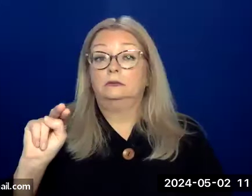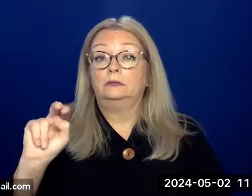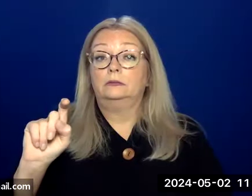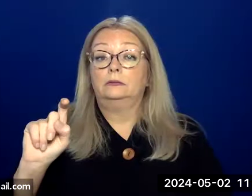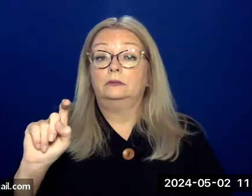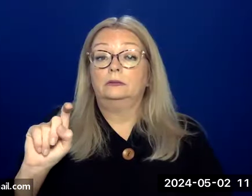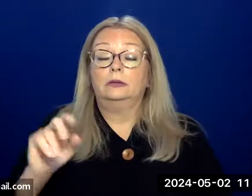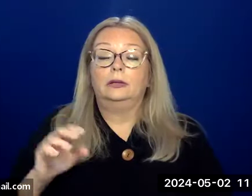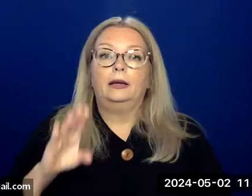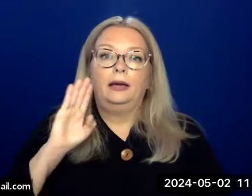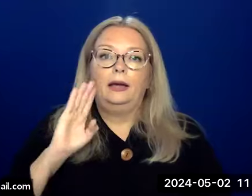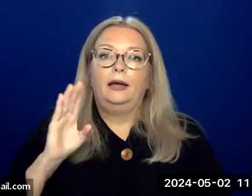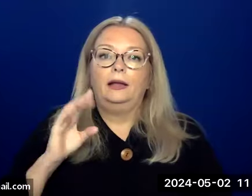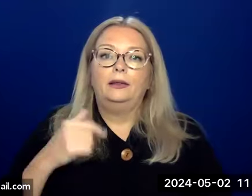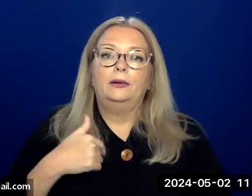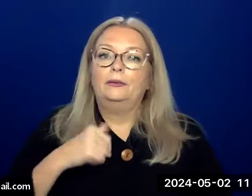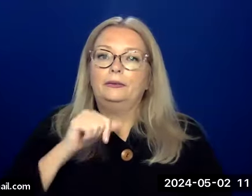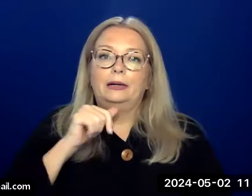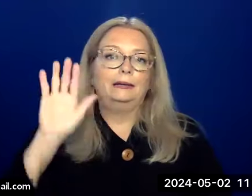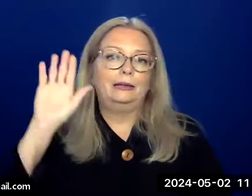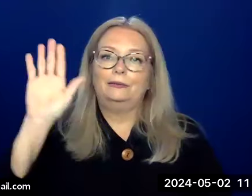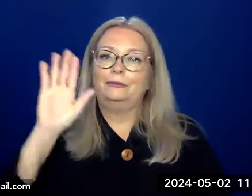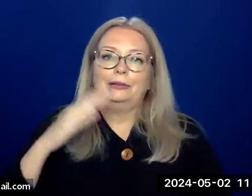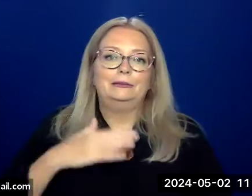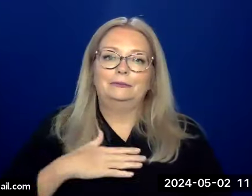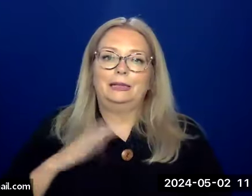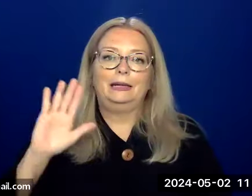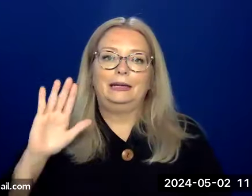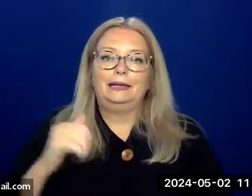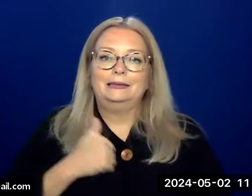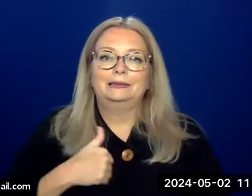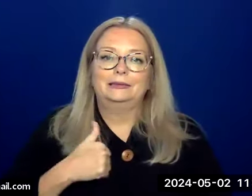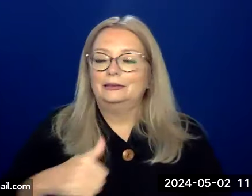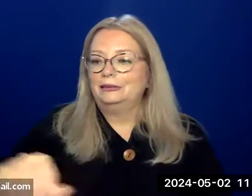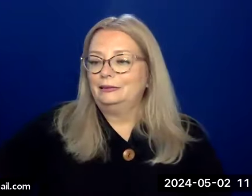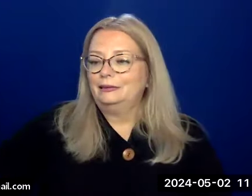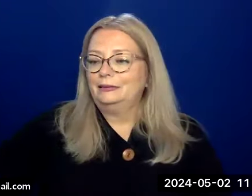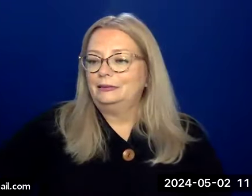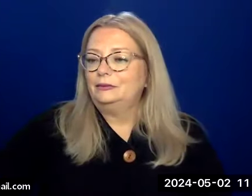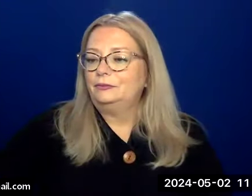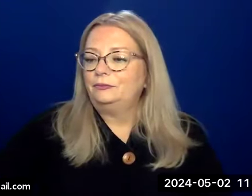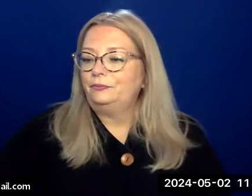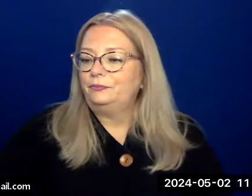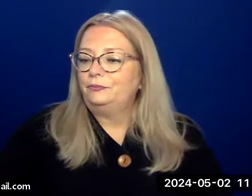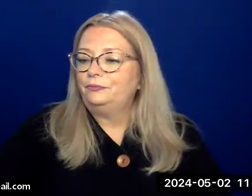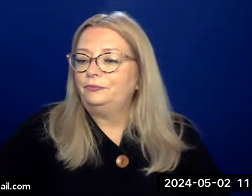Hi, I didn't raise my hand to speak. Oh. Sorry. Thank you.